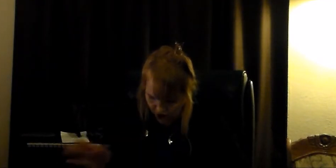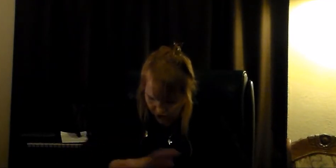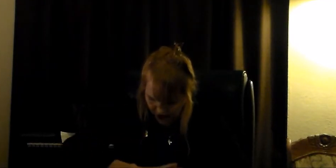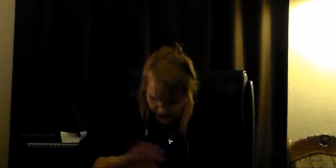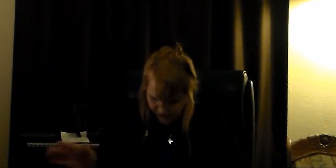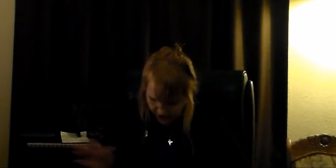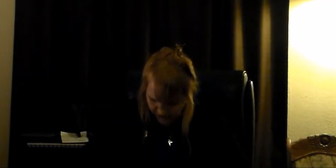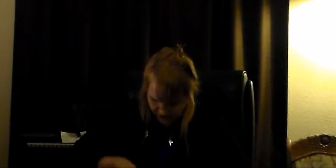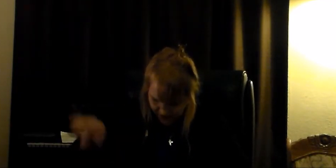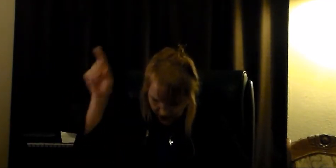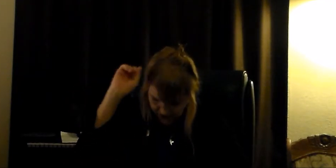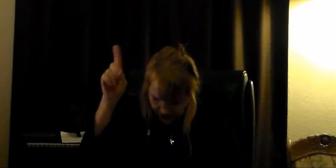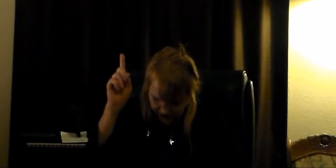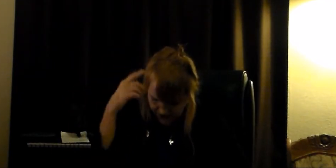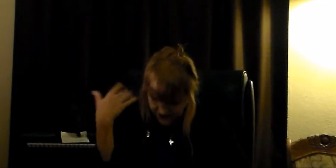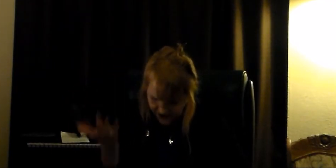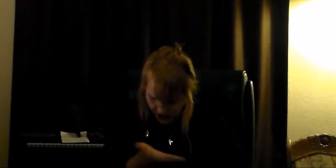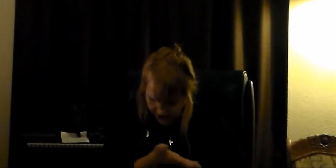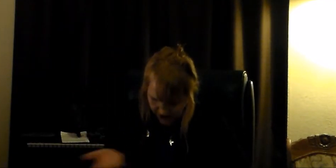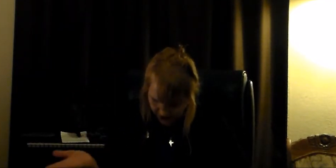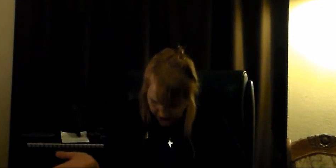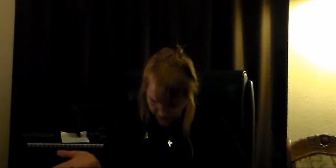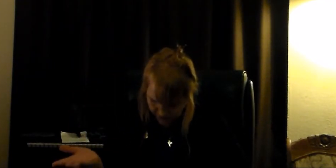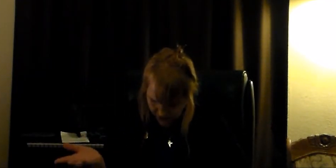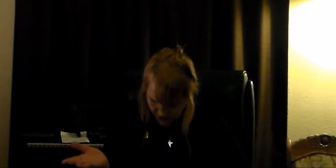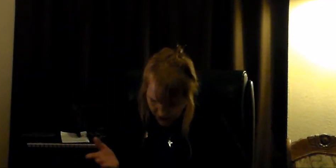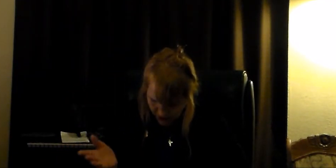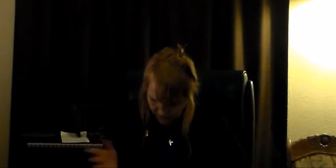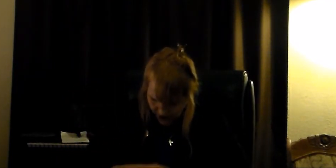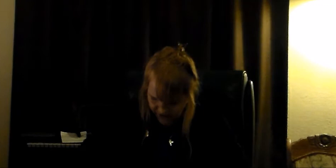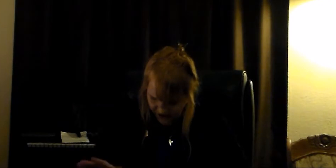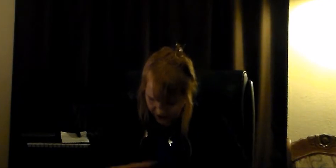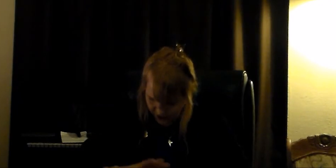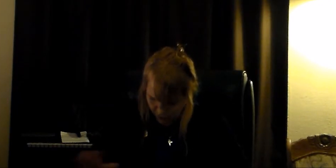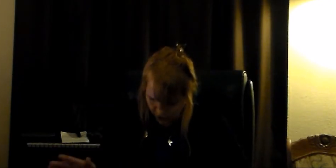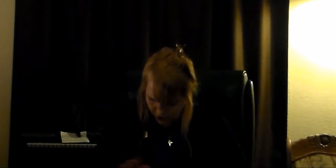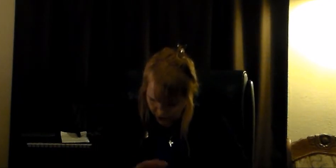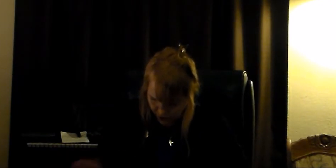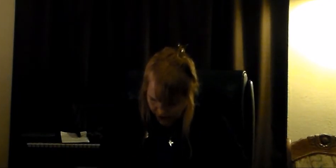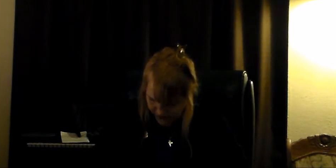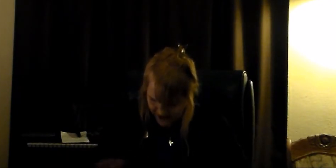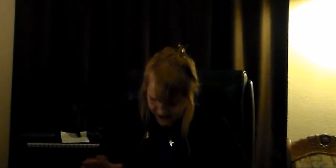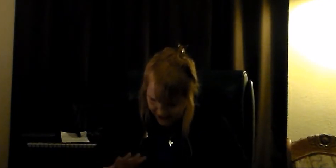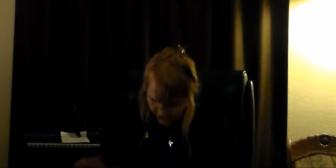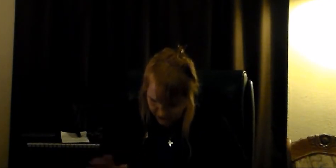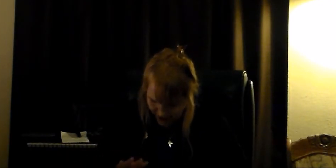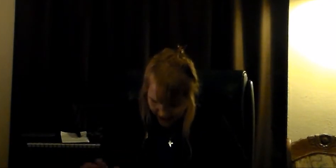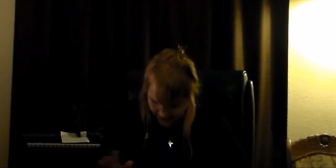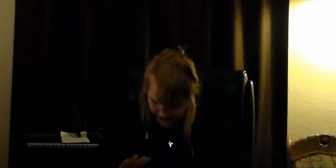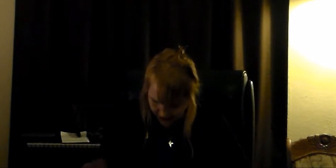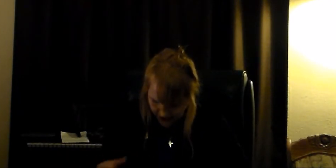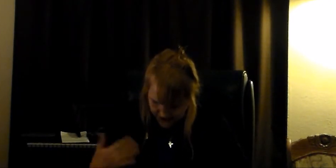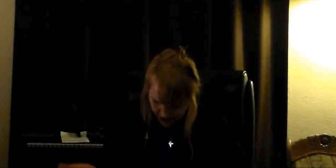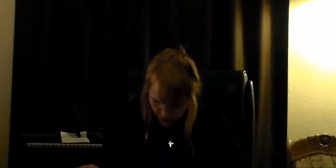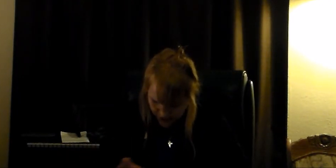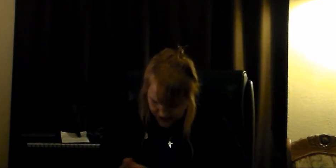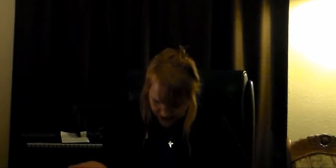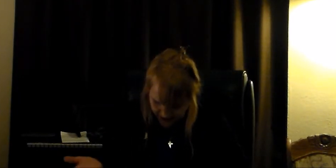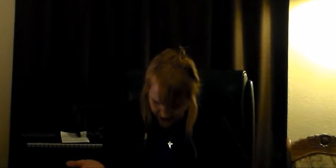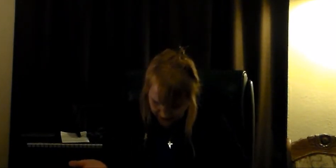world, the love of the Father in heaven is not in him. For everything in the world, the cravings of sinful mind, the lust, A-U-S-T, of